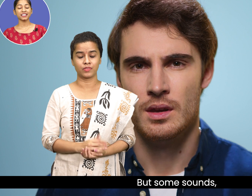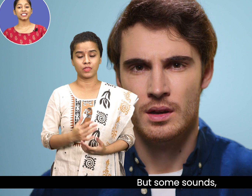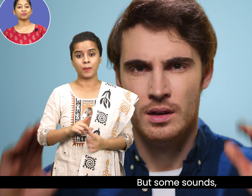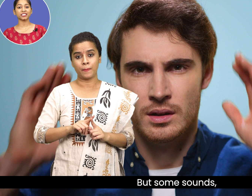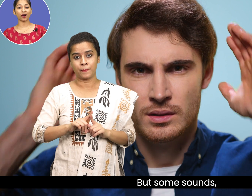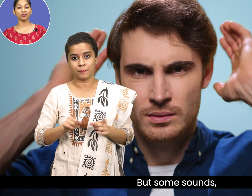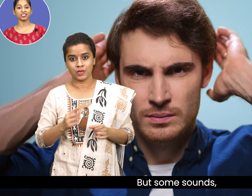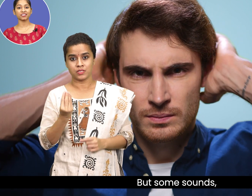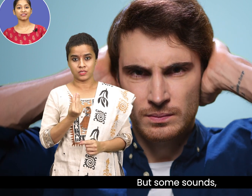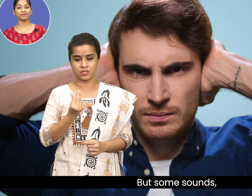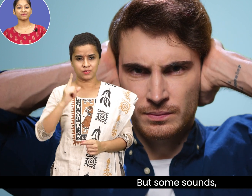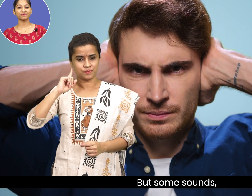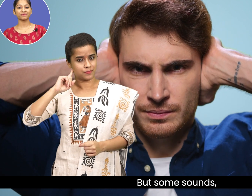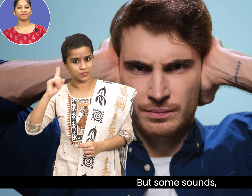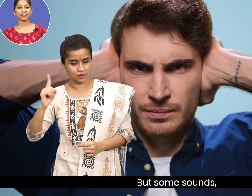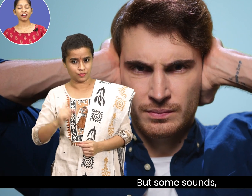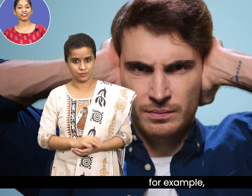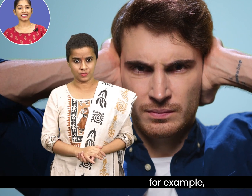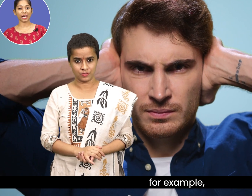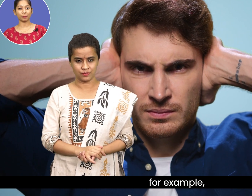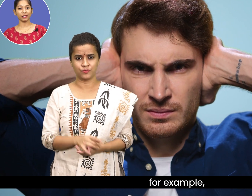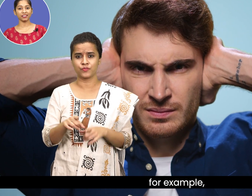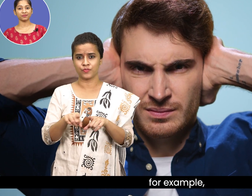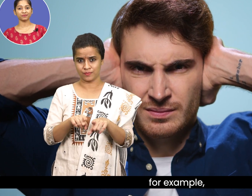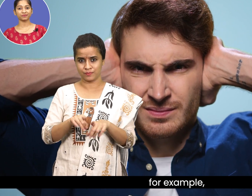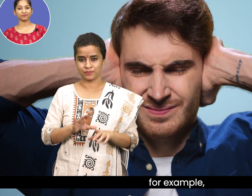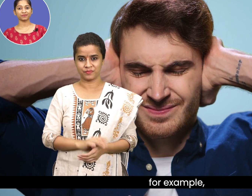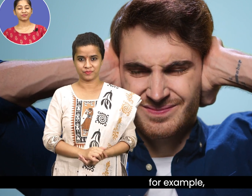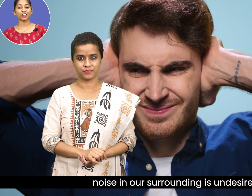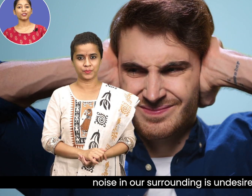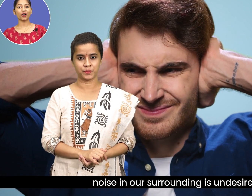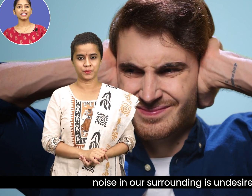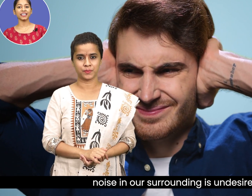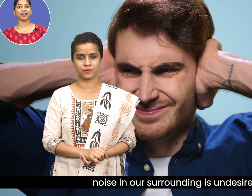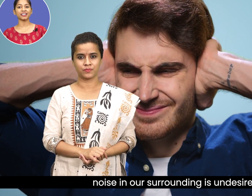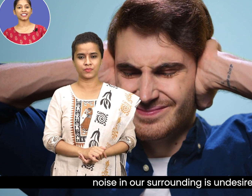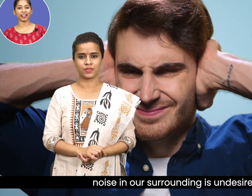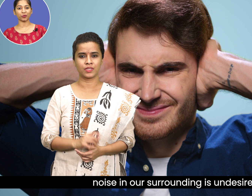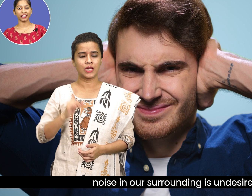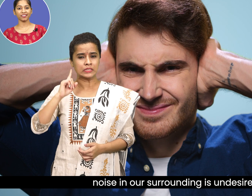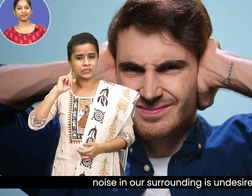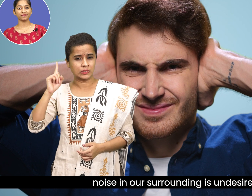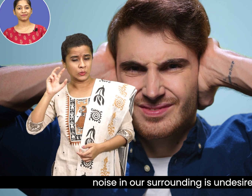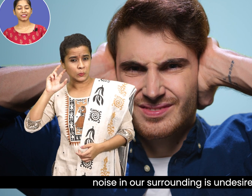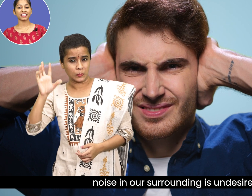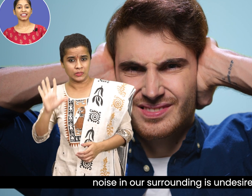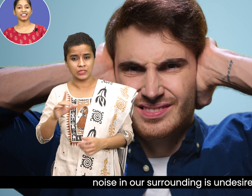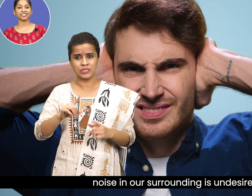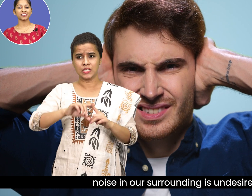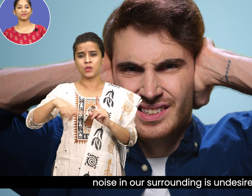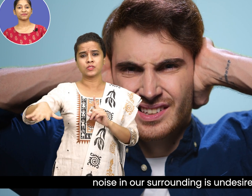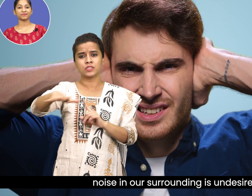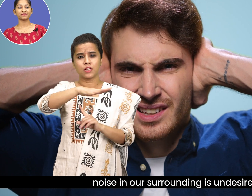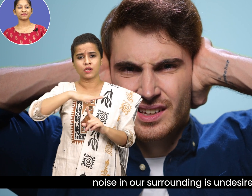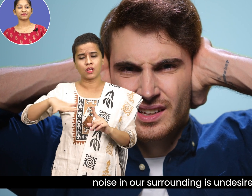But some sounds, for example, noise in our surrounding